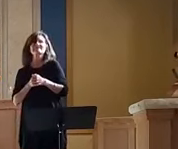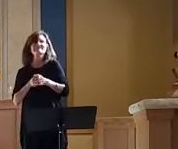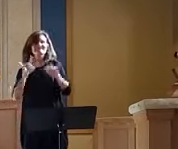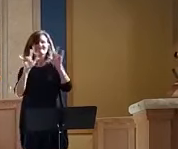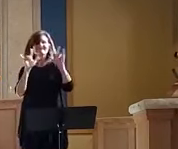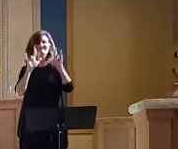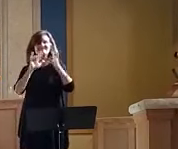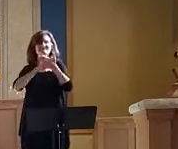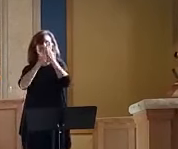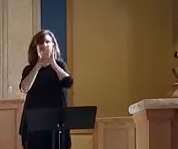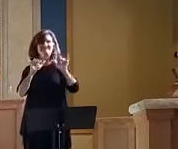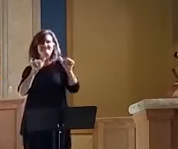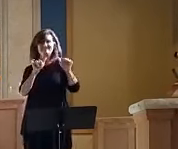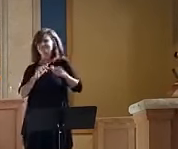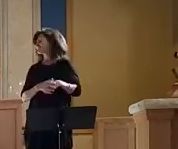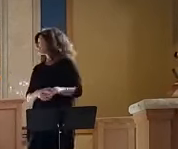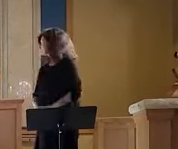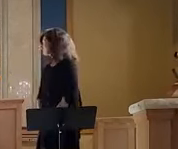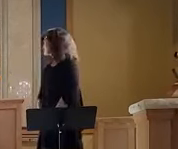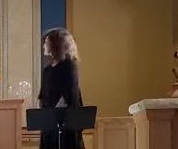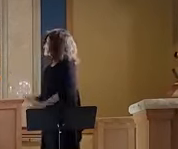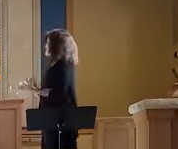peace.